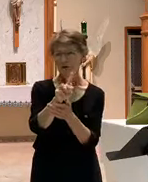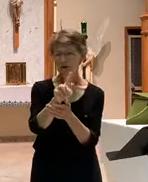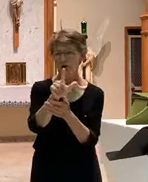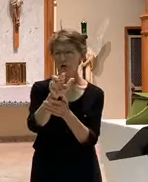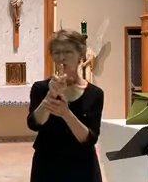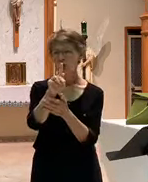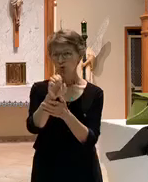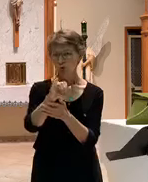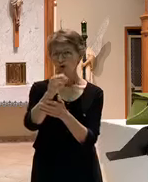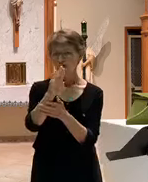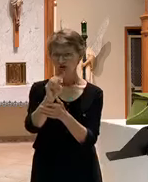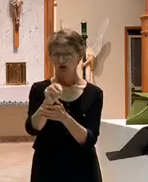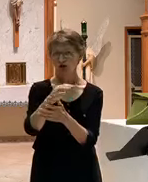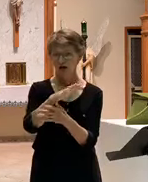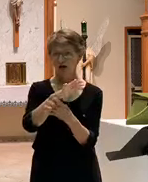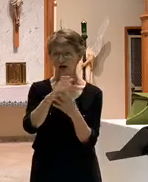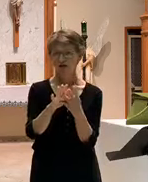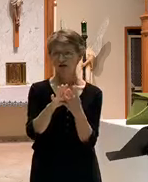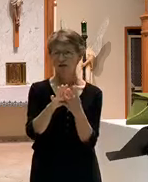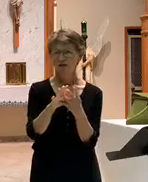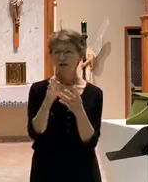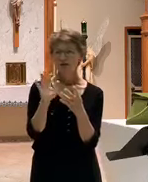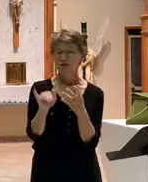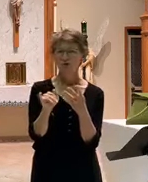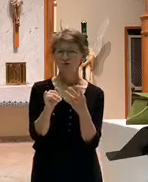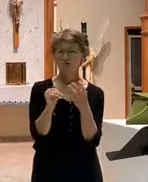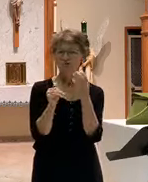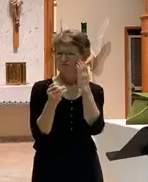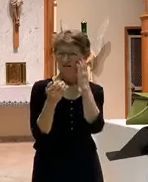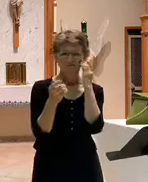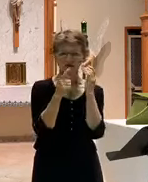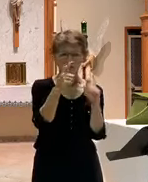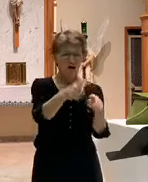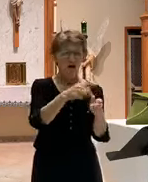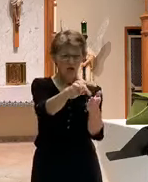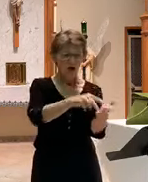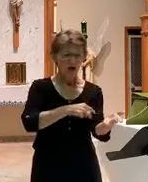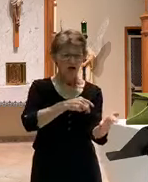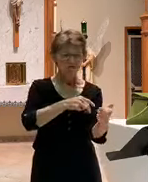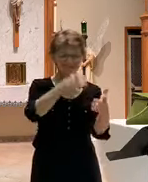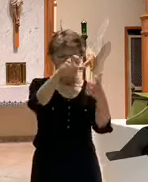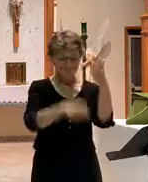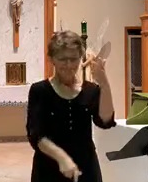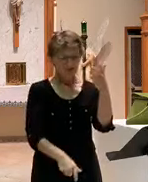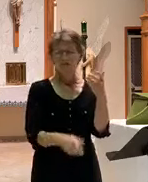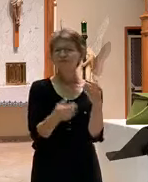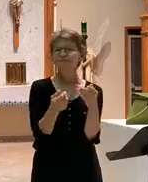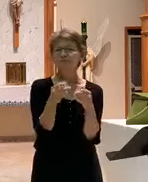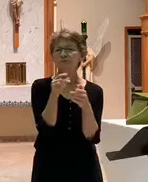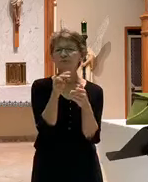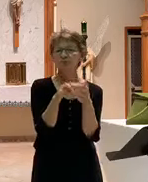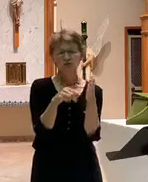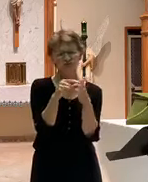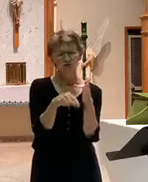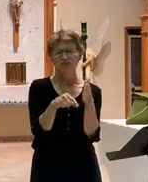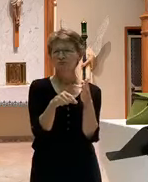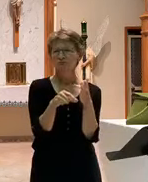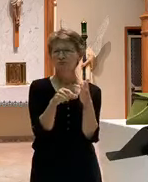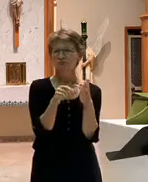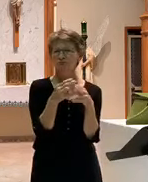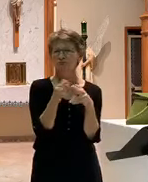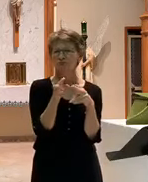limited to the pages, the words on the page. But to maybe take a short passage and read it over a couple times,